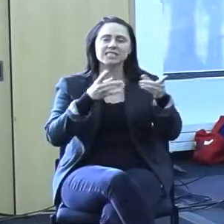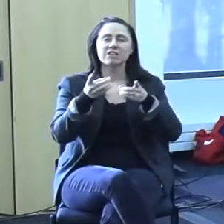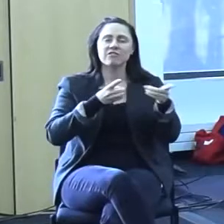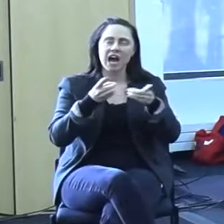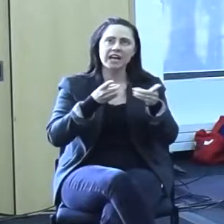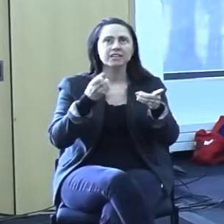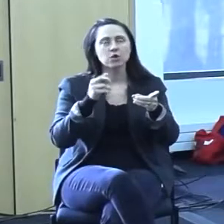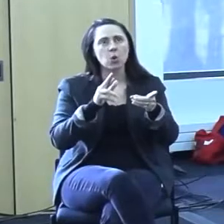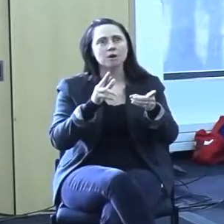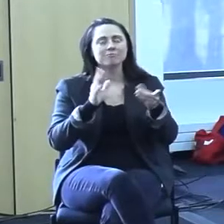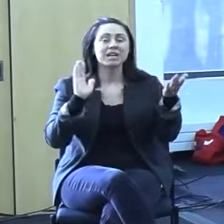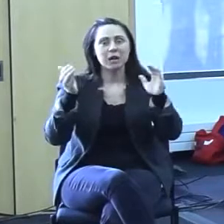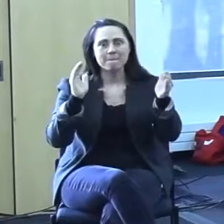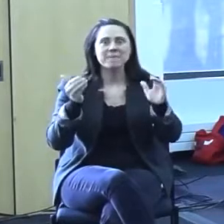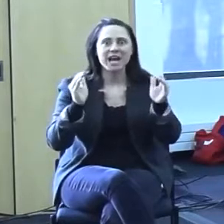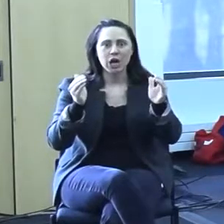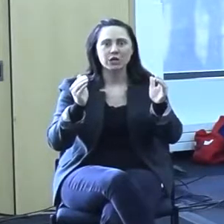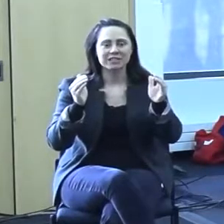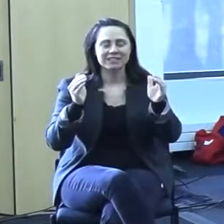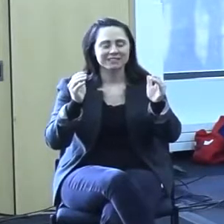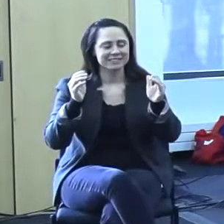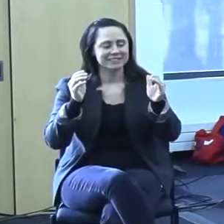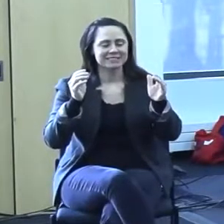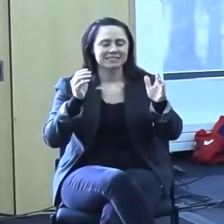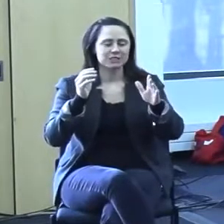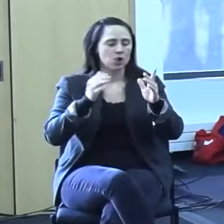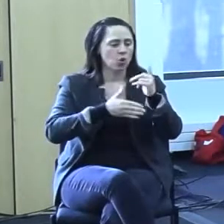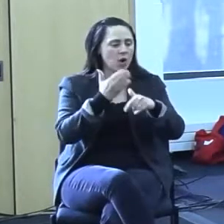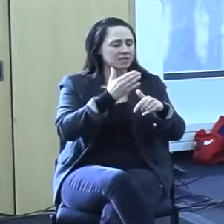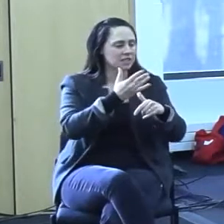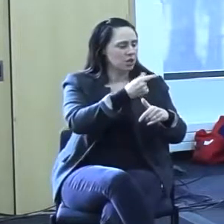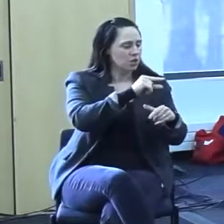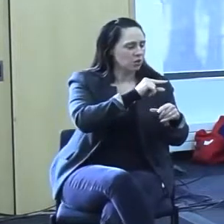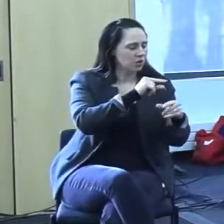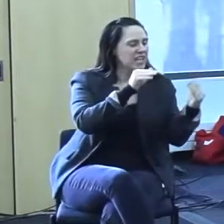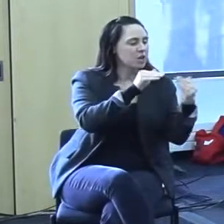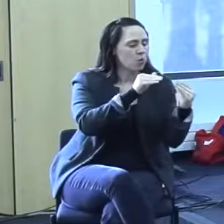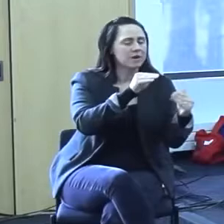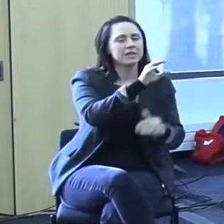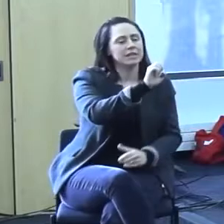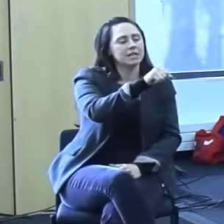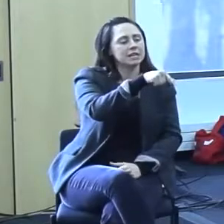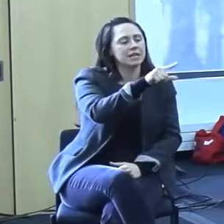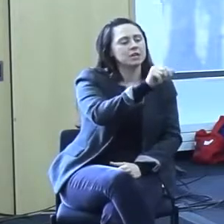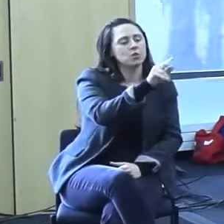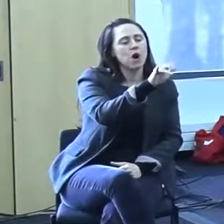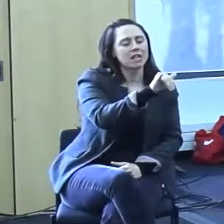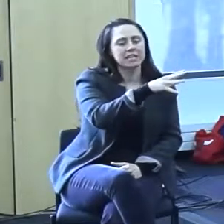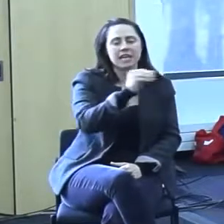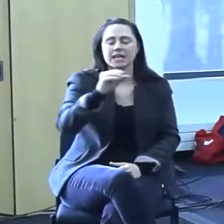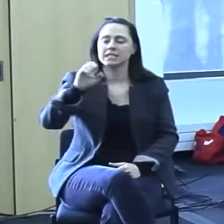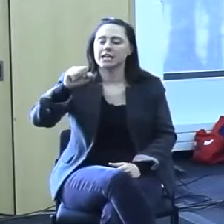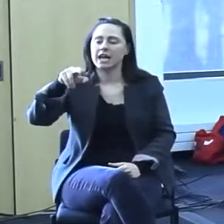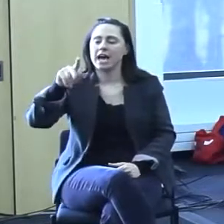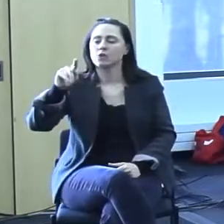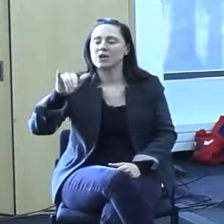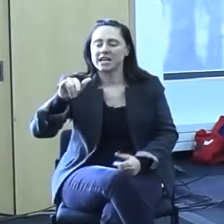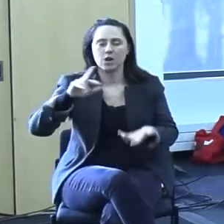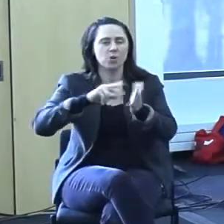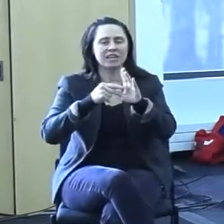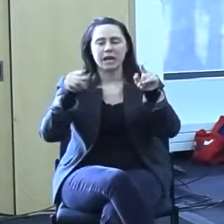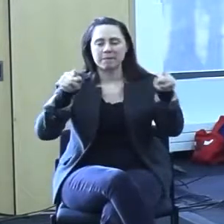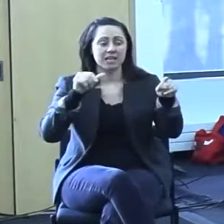defined or compared and contrasted what equality and equity mean because they are not synonymous. And I think that that is